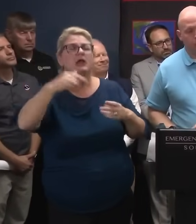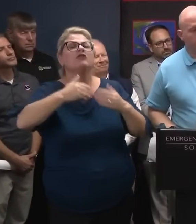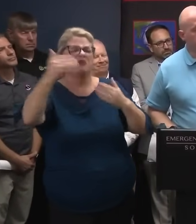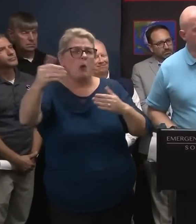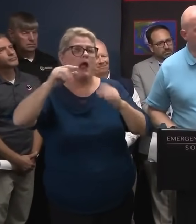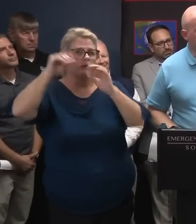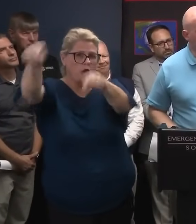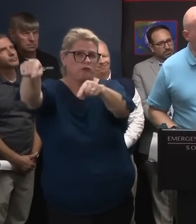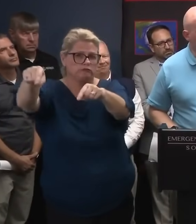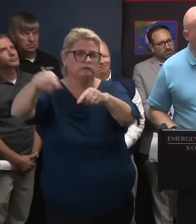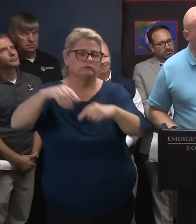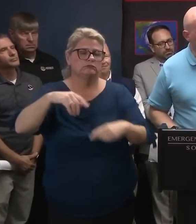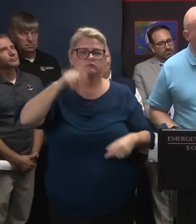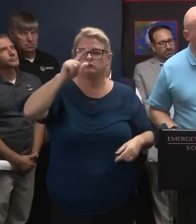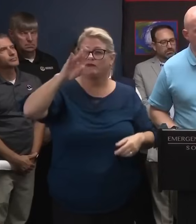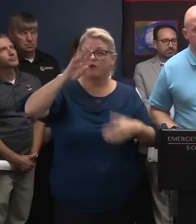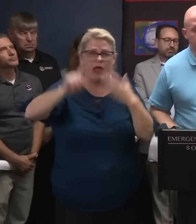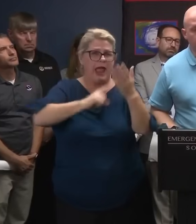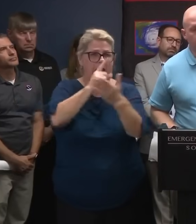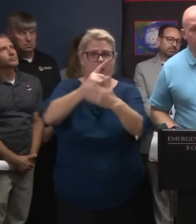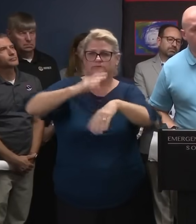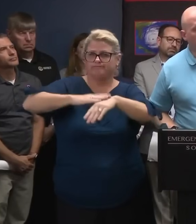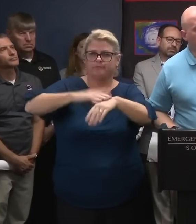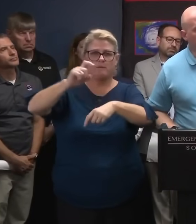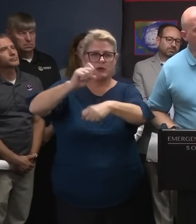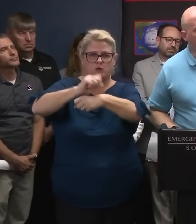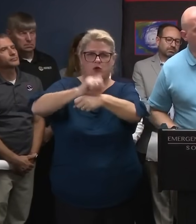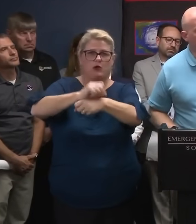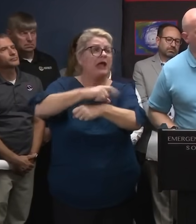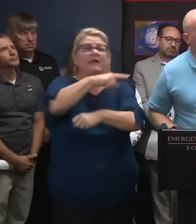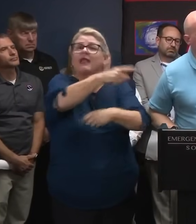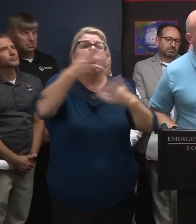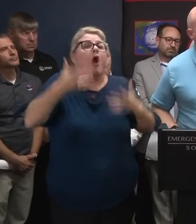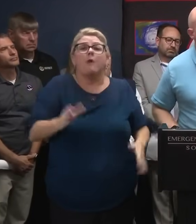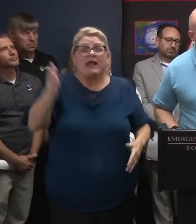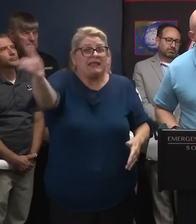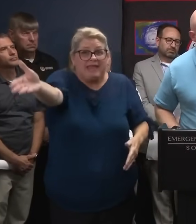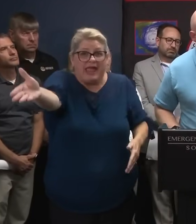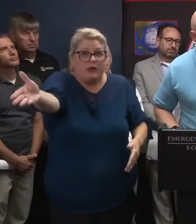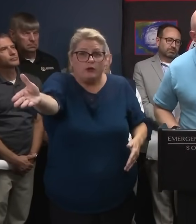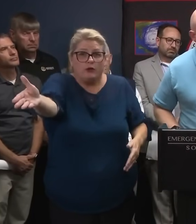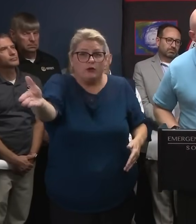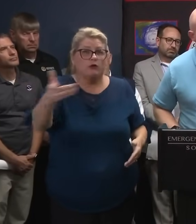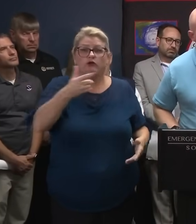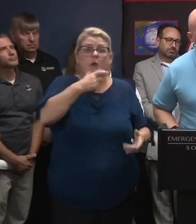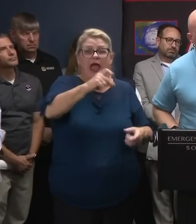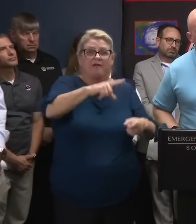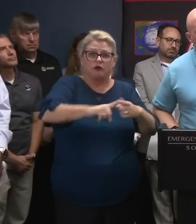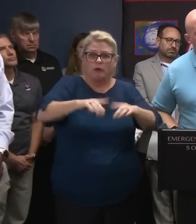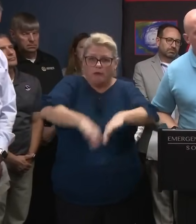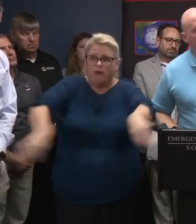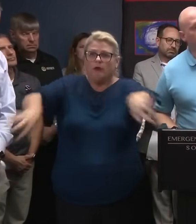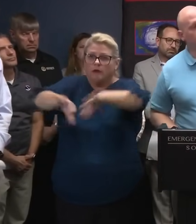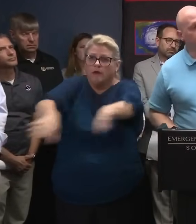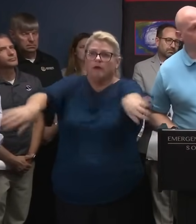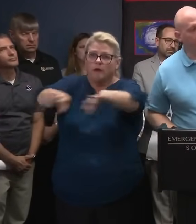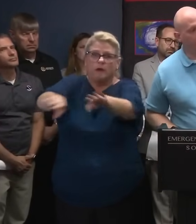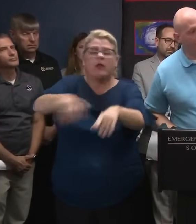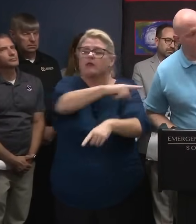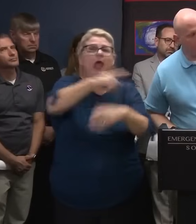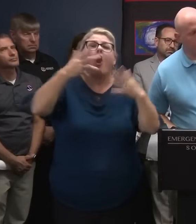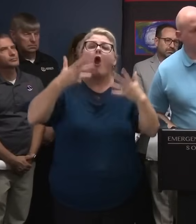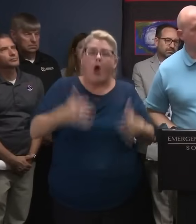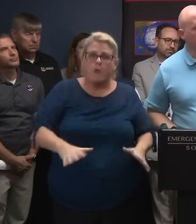We put our crews on 24-hour operations. So they were there. They didn't have to go to the yards and cut their way in. Our crews were cutting their